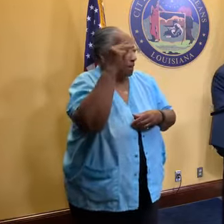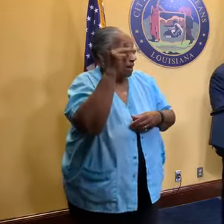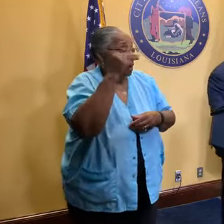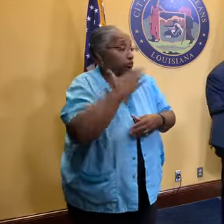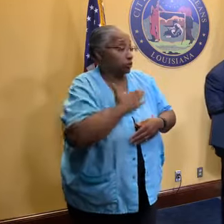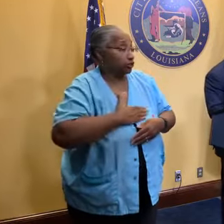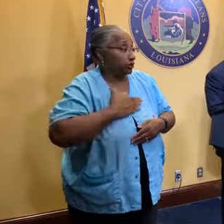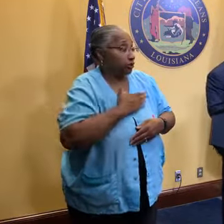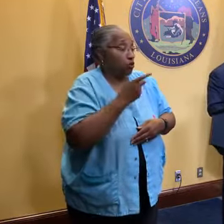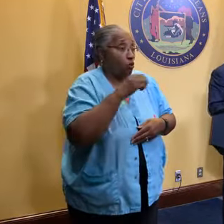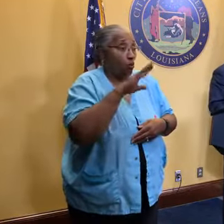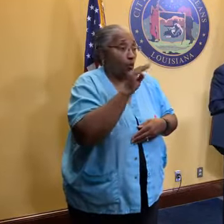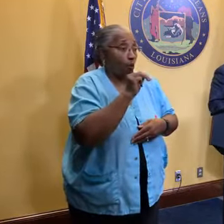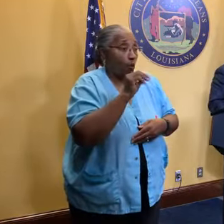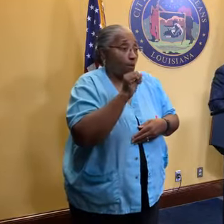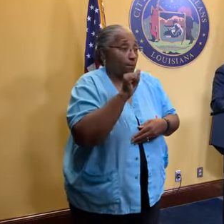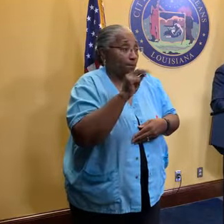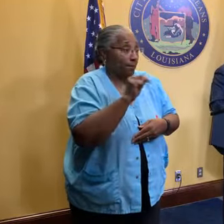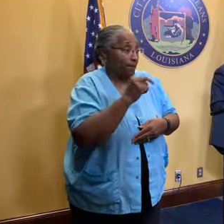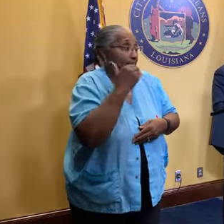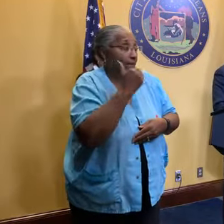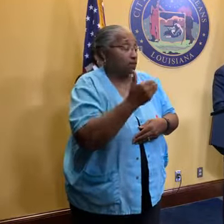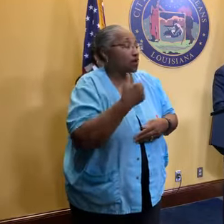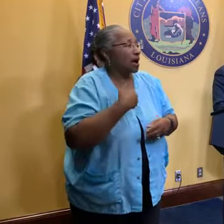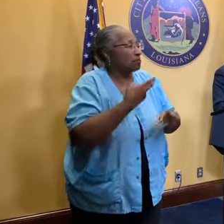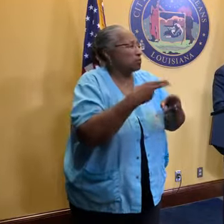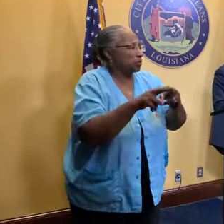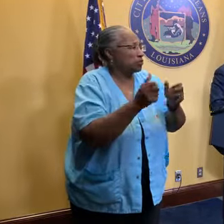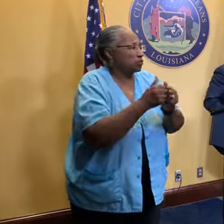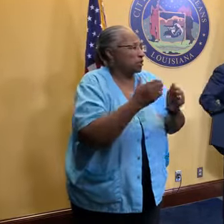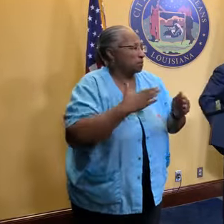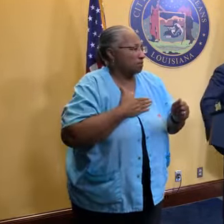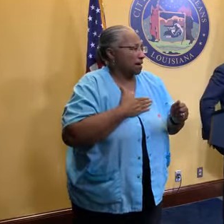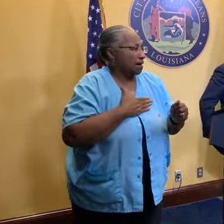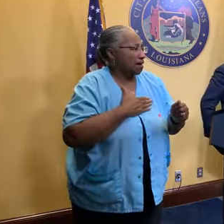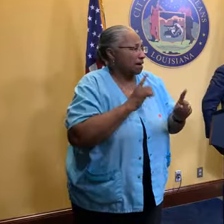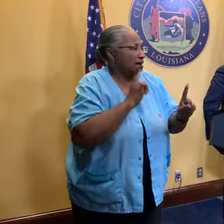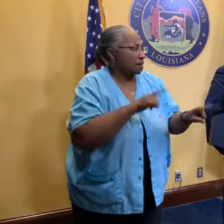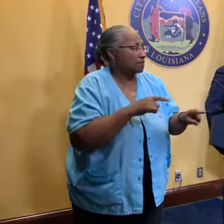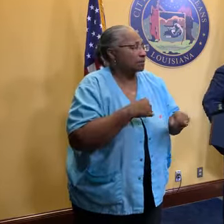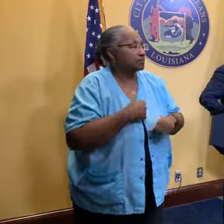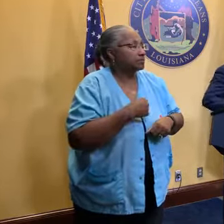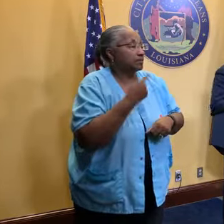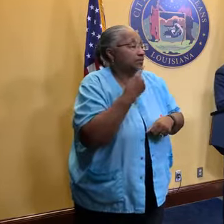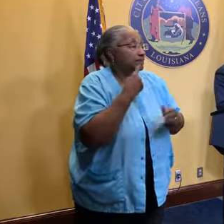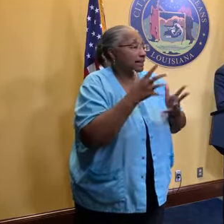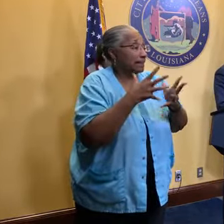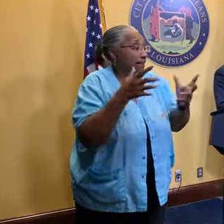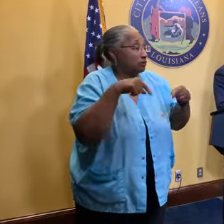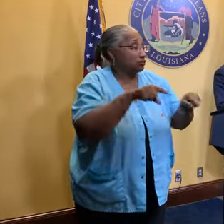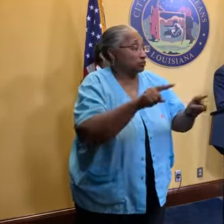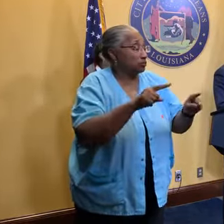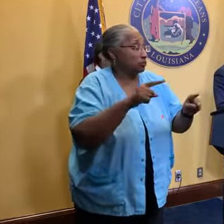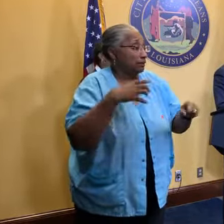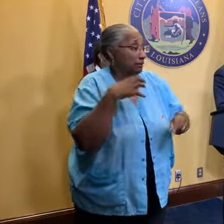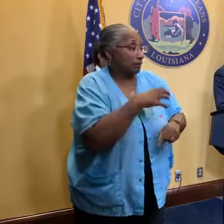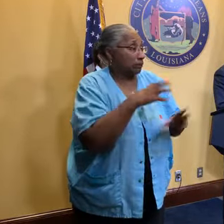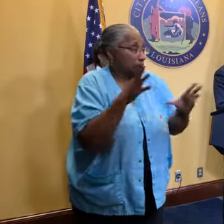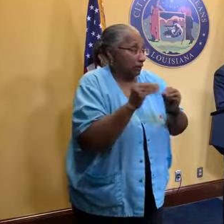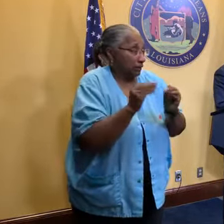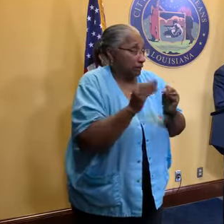Appreciate it. Thank you, Norman. I'll be brief with my comments. I said a lot at the council meeting earlier,